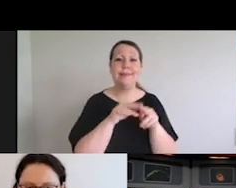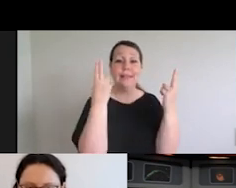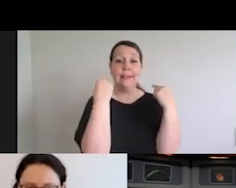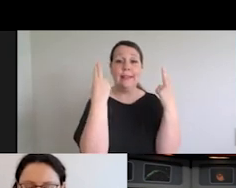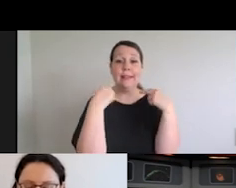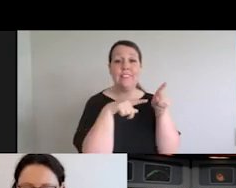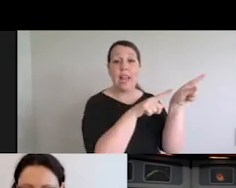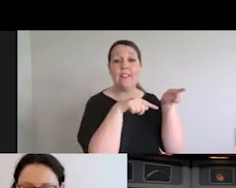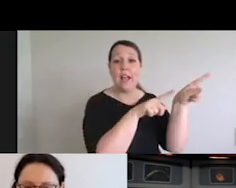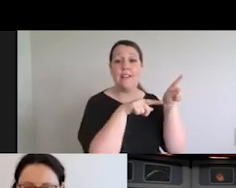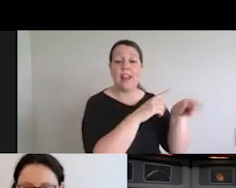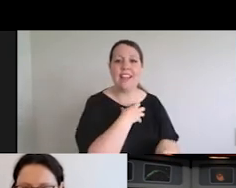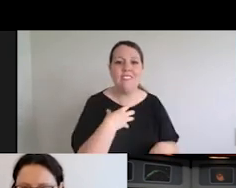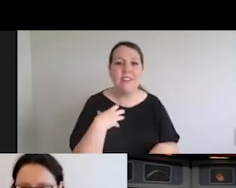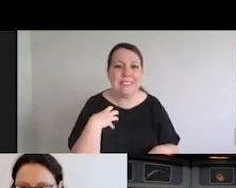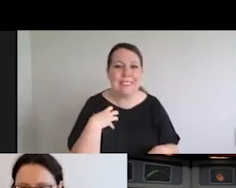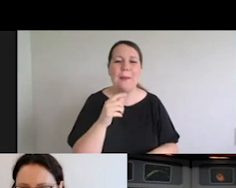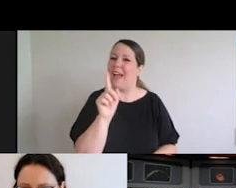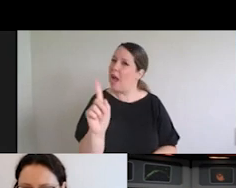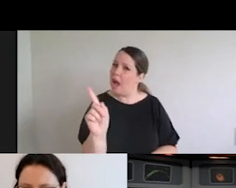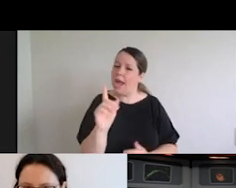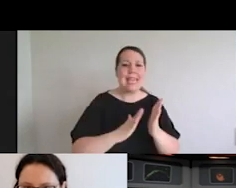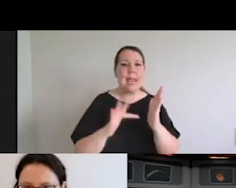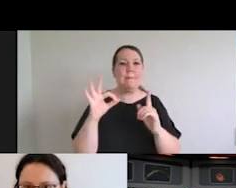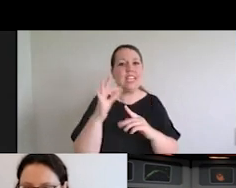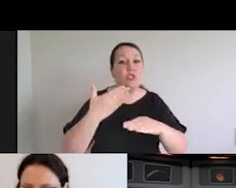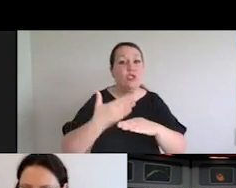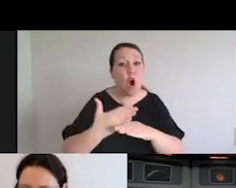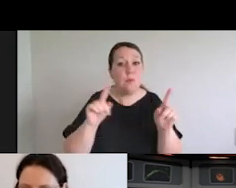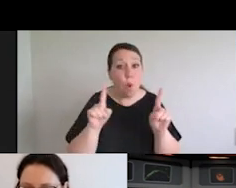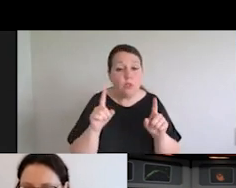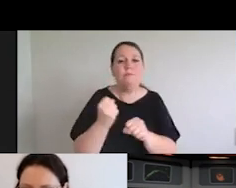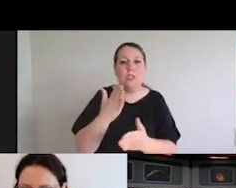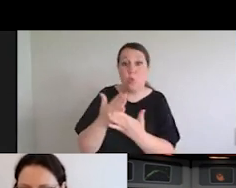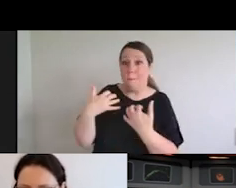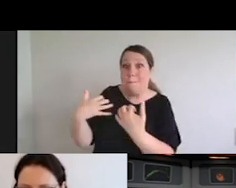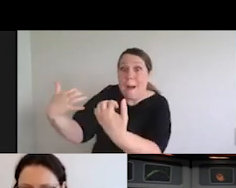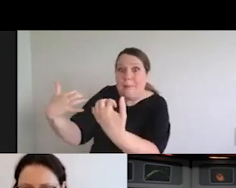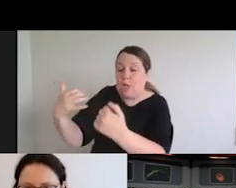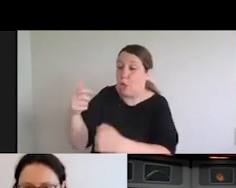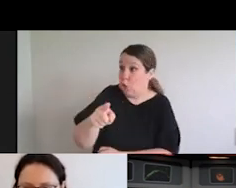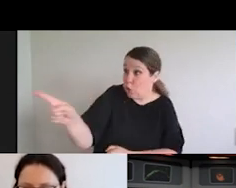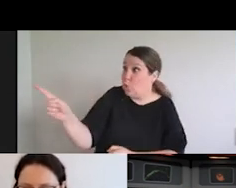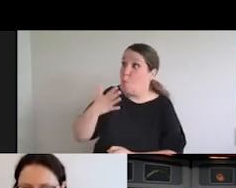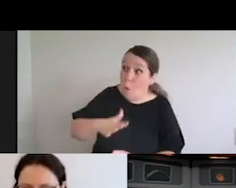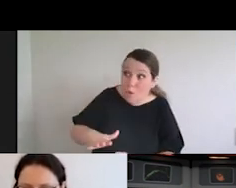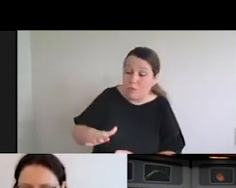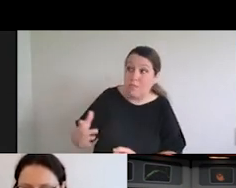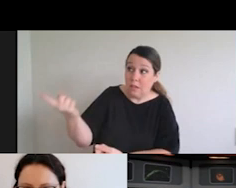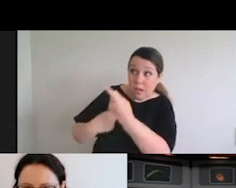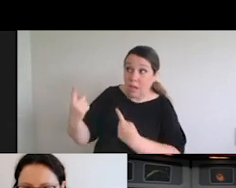just, you know, hammering away one member of the legislature at a time. And